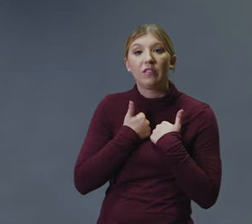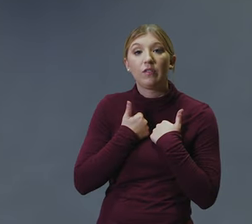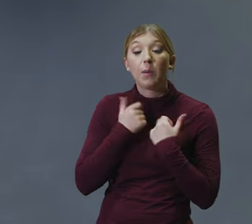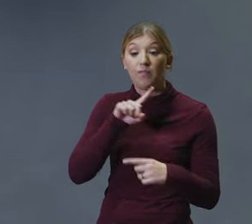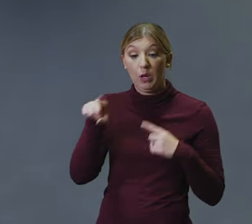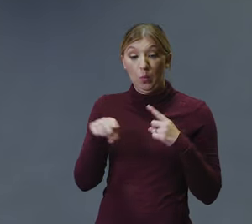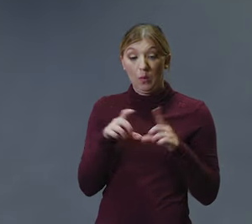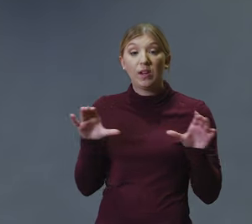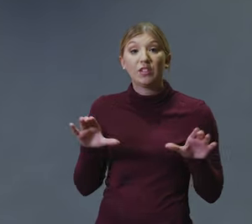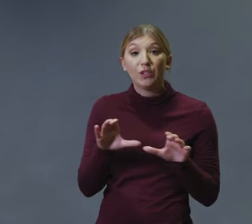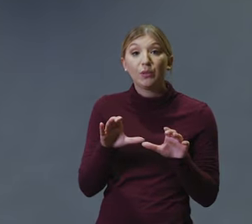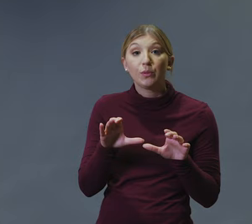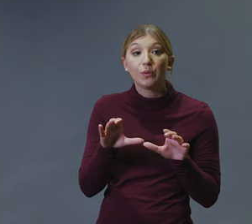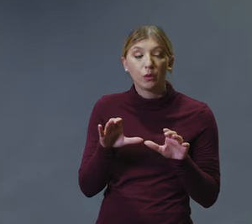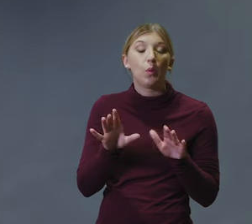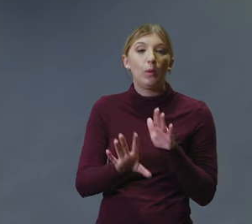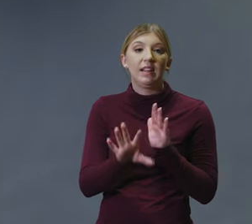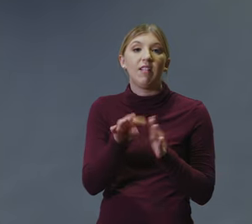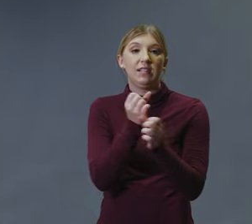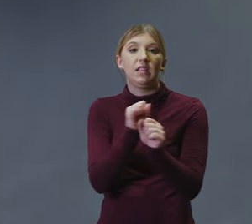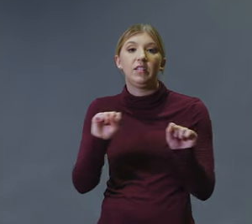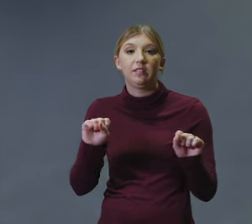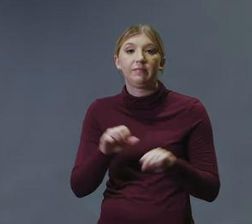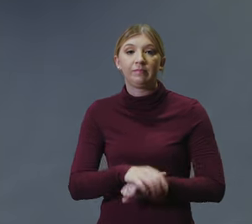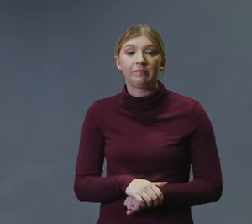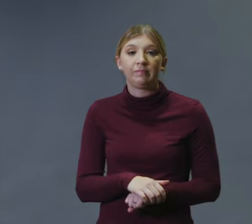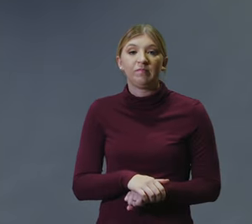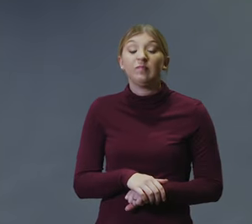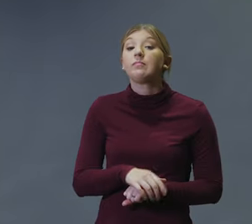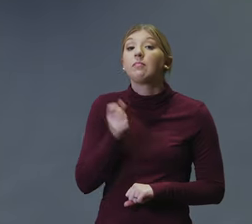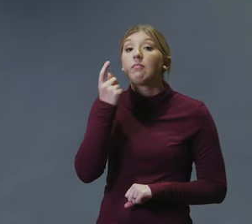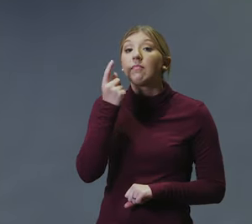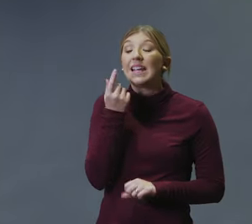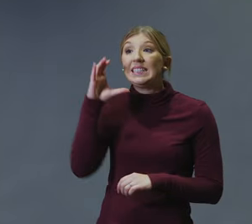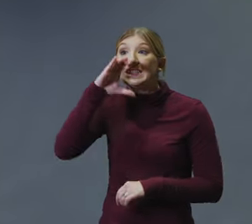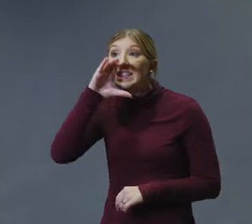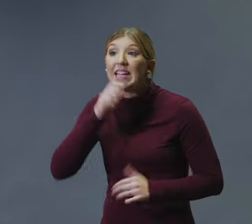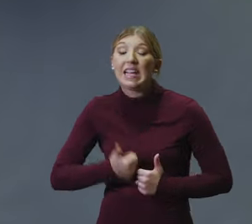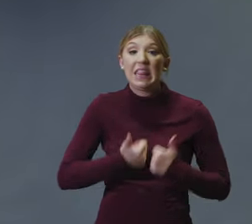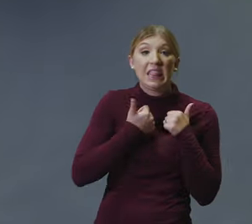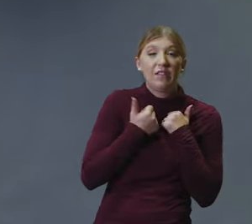family, we can find safety. But